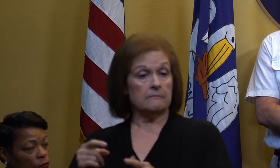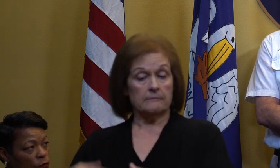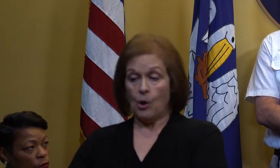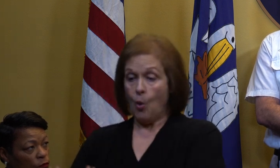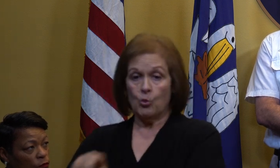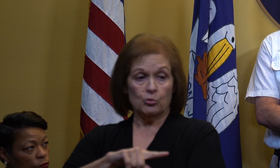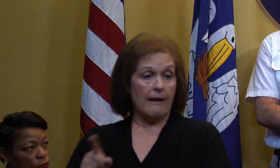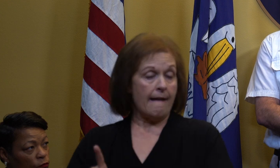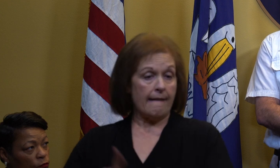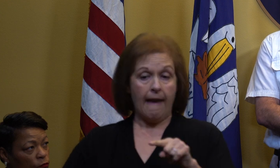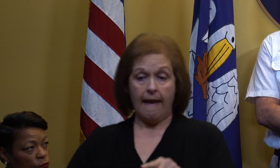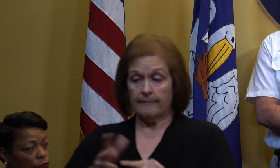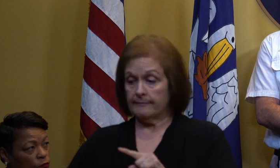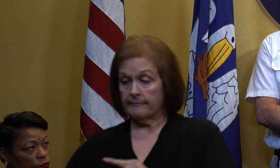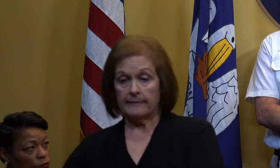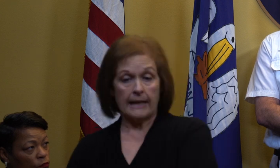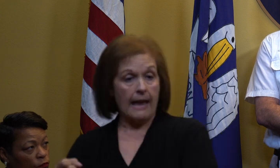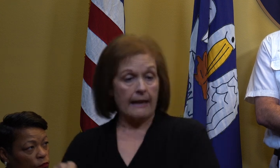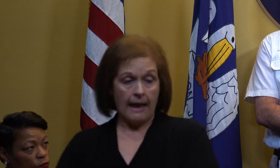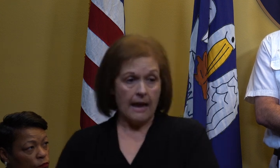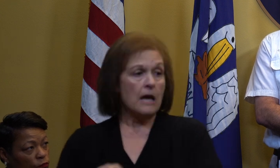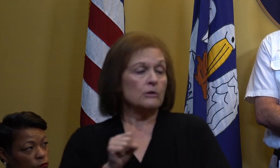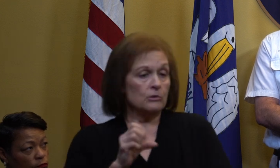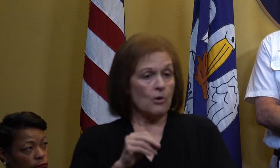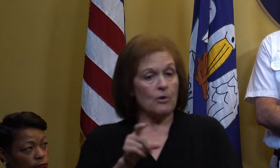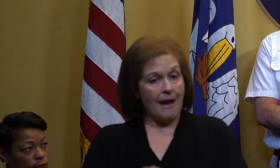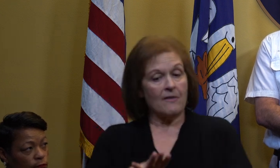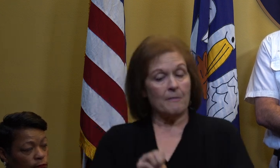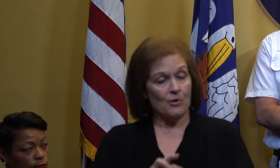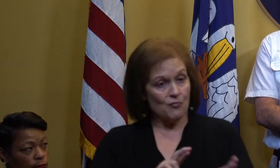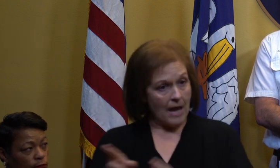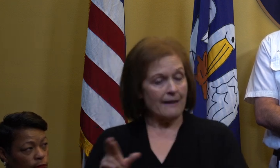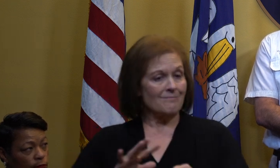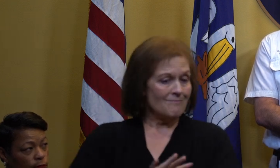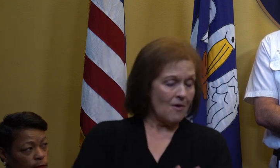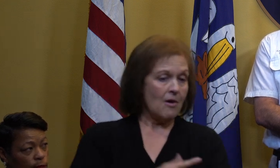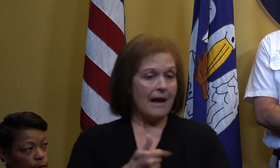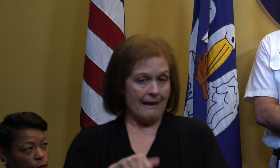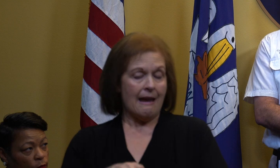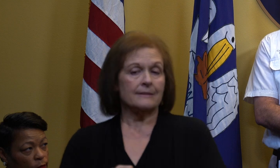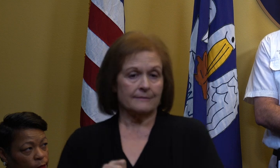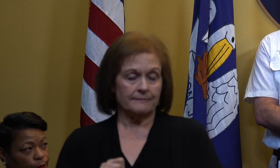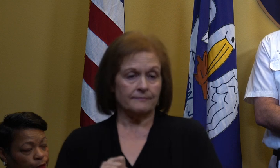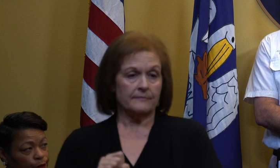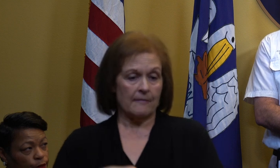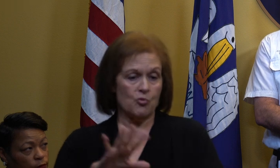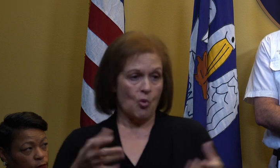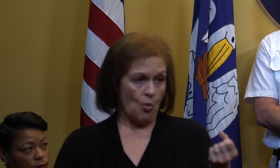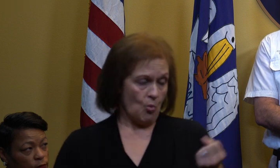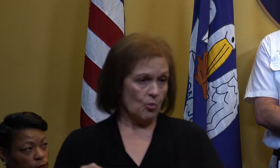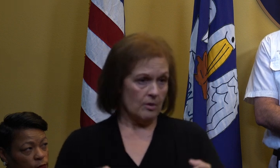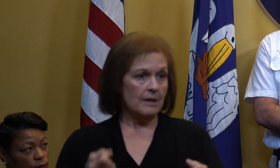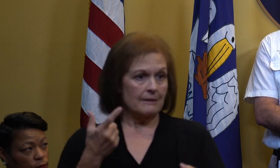please gas up your vehicle before you leave the city, because chances are those exits that you normally would have or take are going to